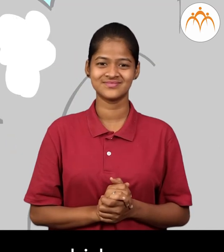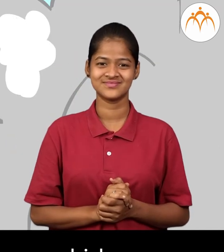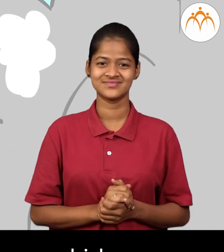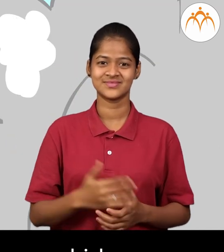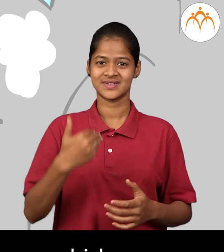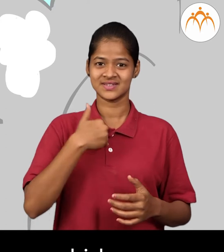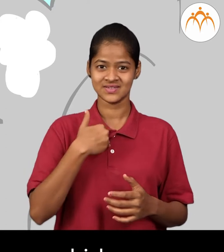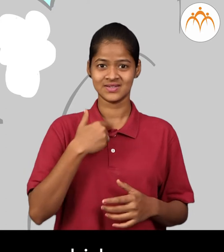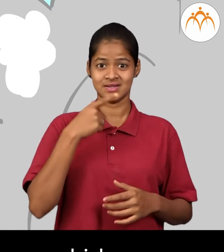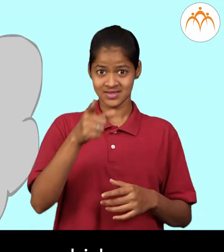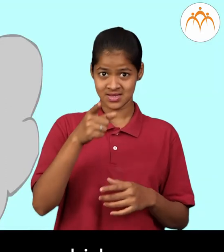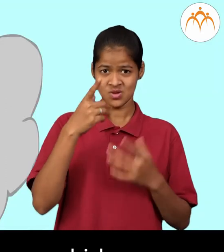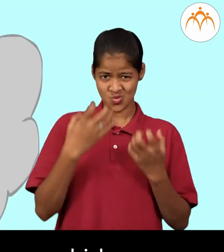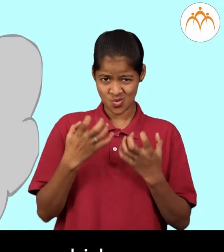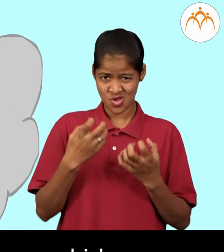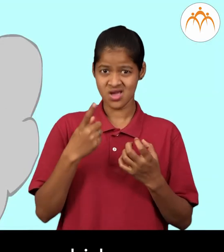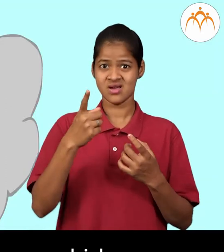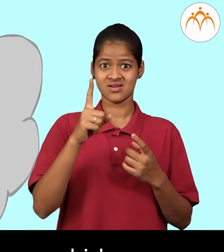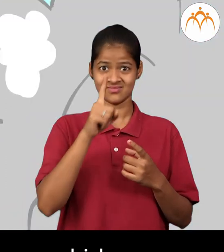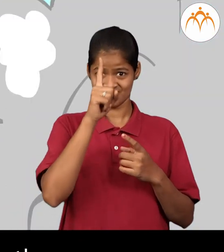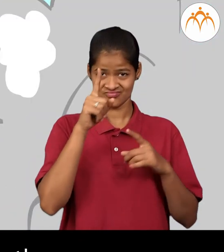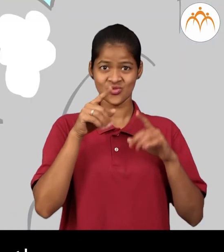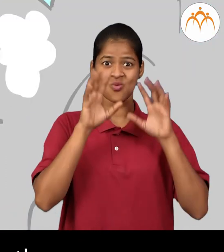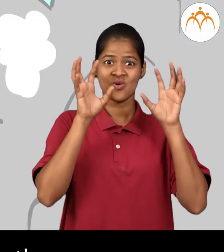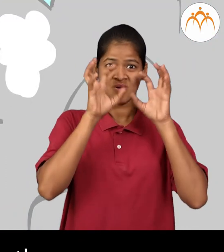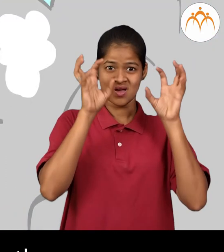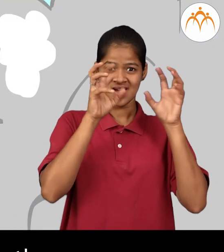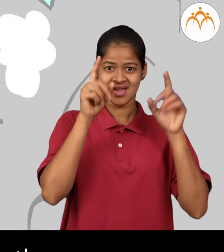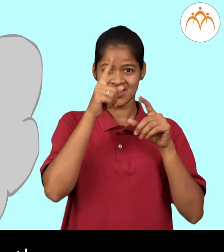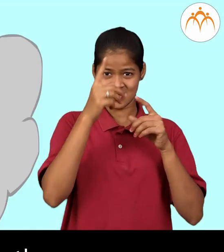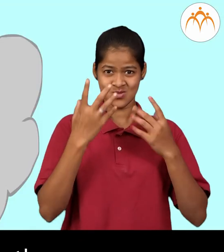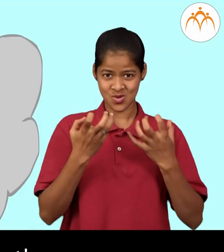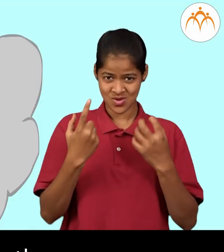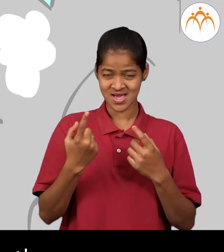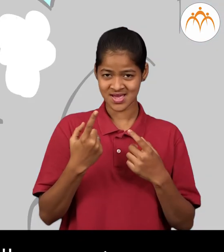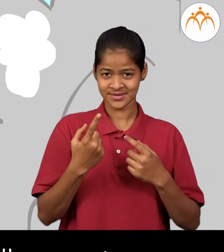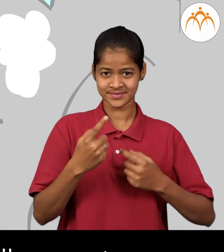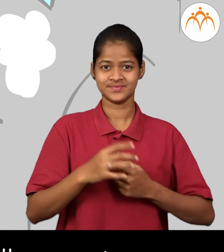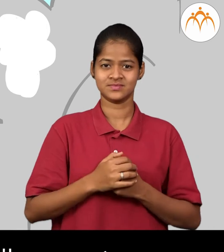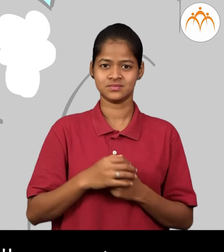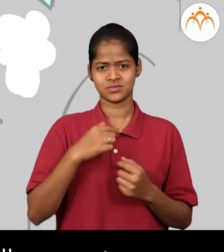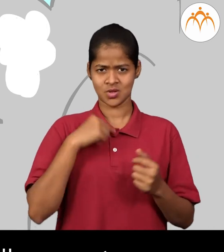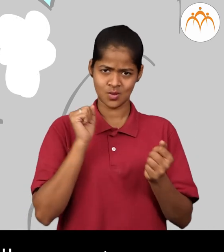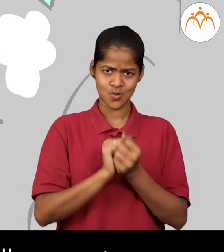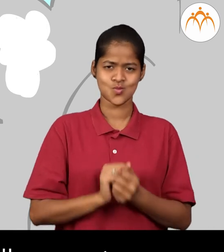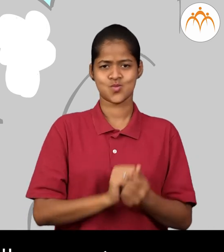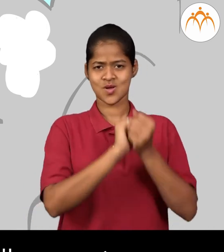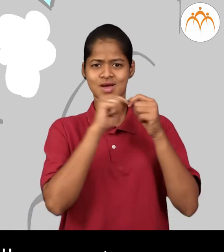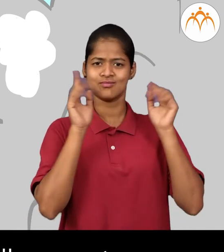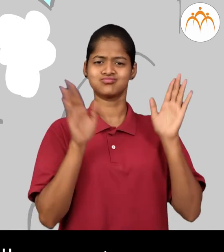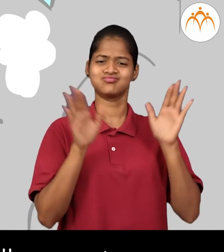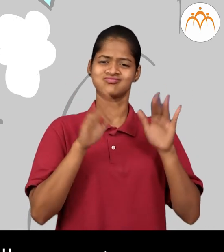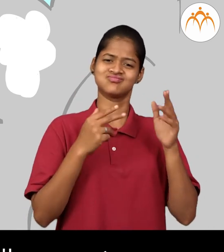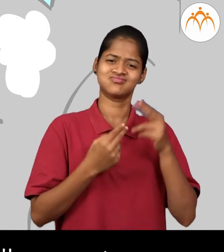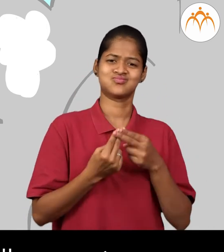That's a very good idea. I will take you there. On the way, I will